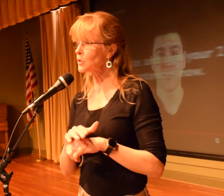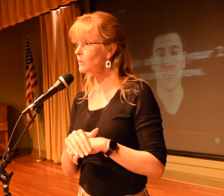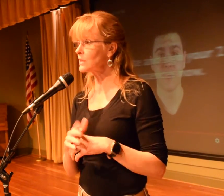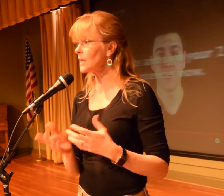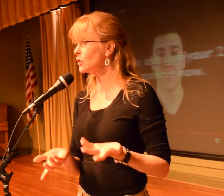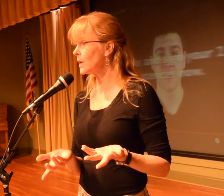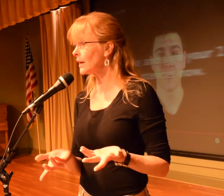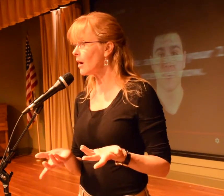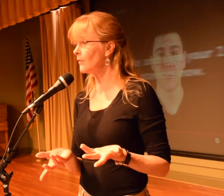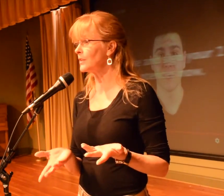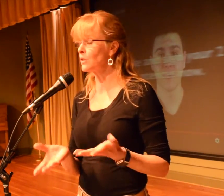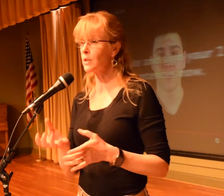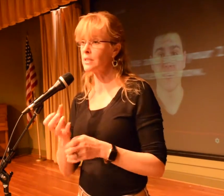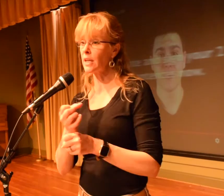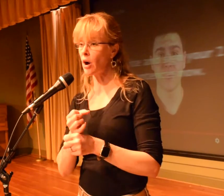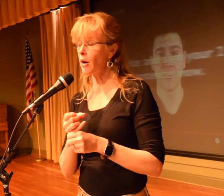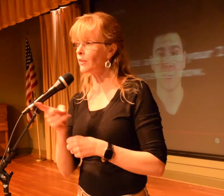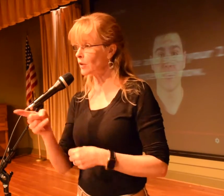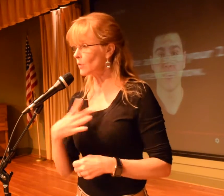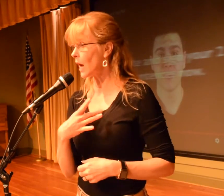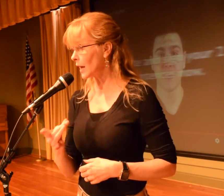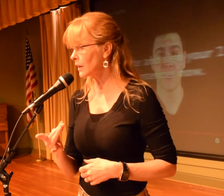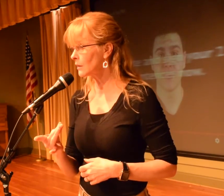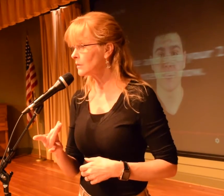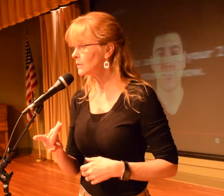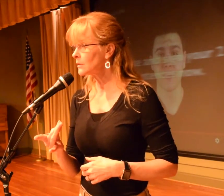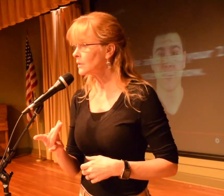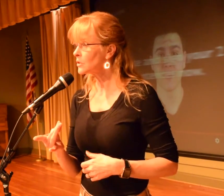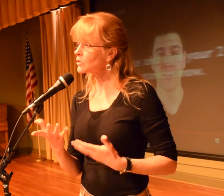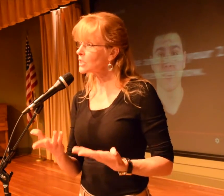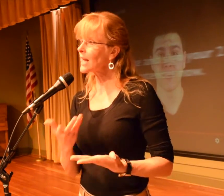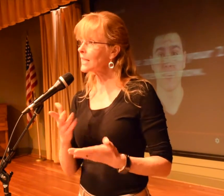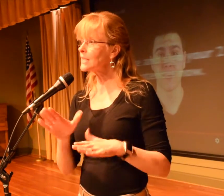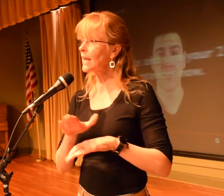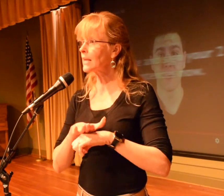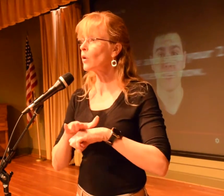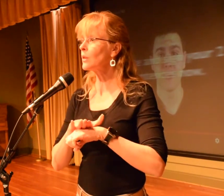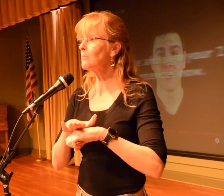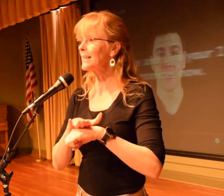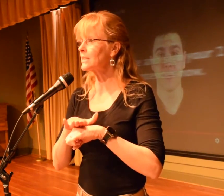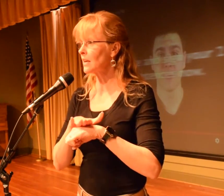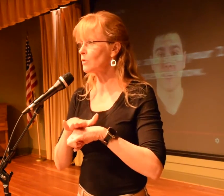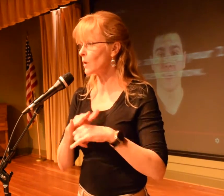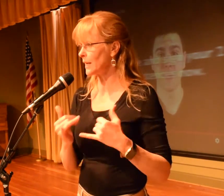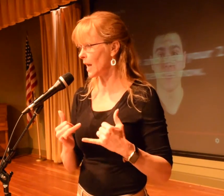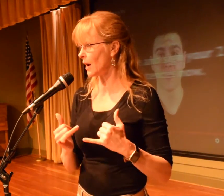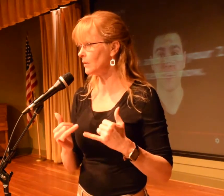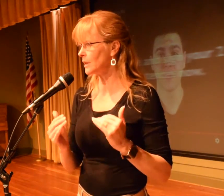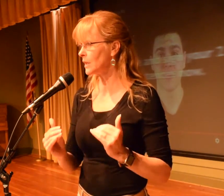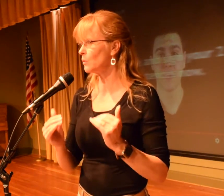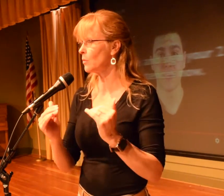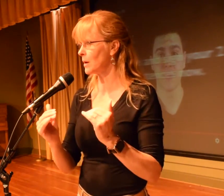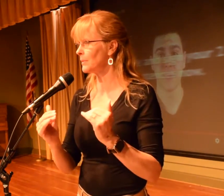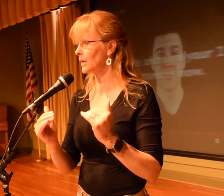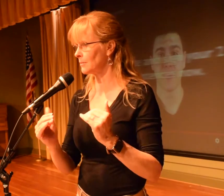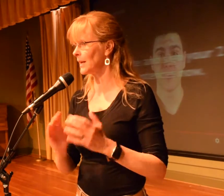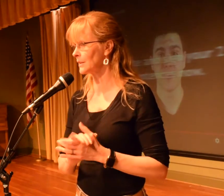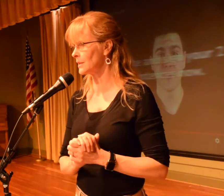you would say, do you like coffee? So you could say coffee you like. So just kind of take it on the base level right now, and then we'll bump it up next